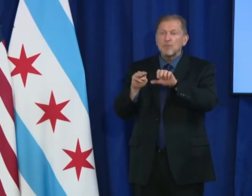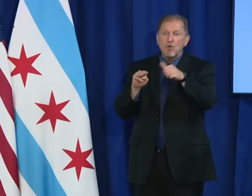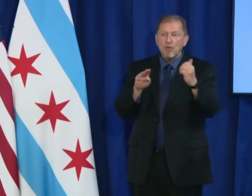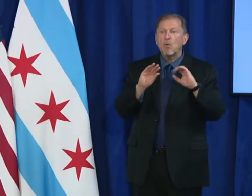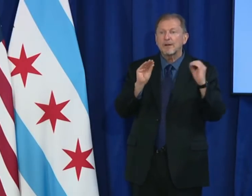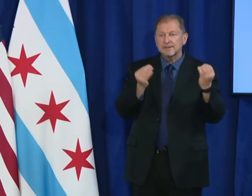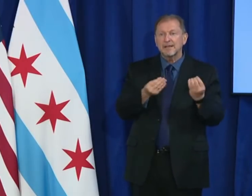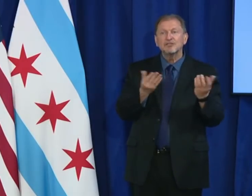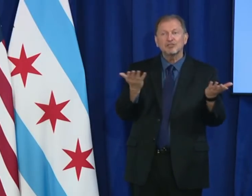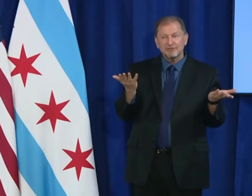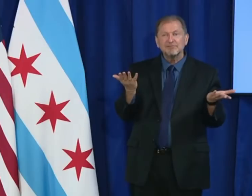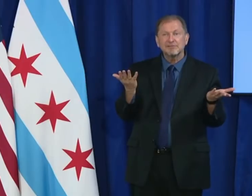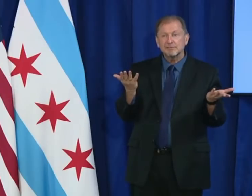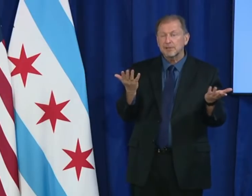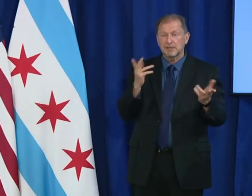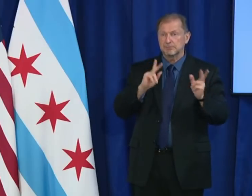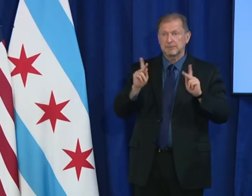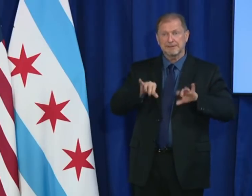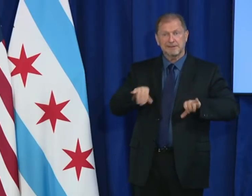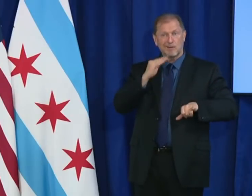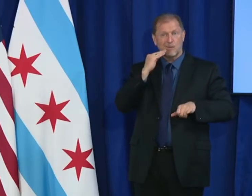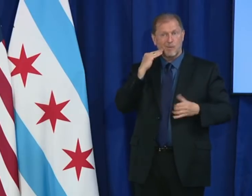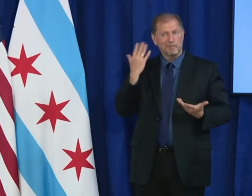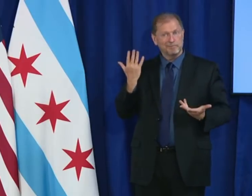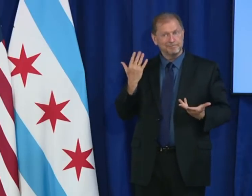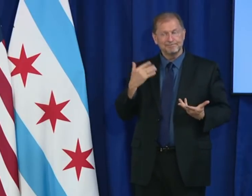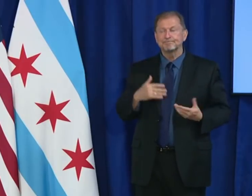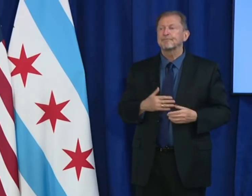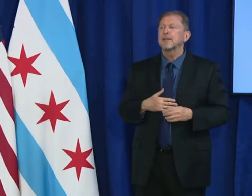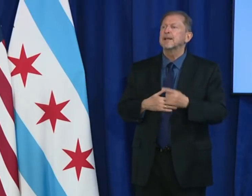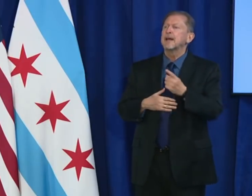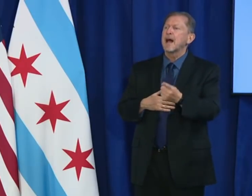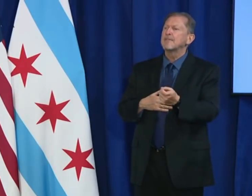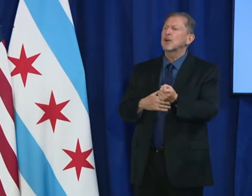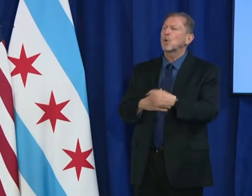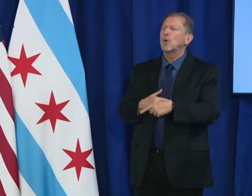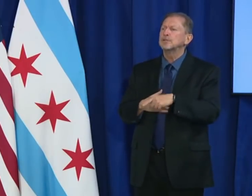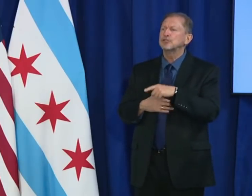open. If I may now move to just a couple of questions for myself.